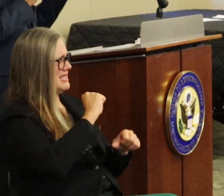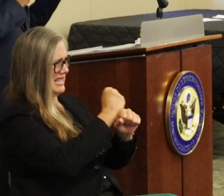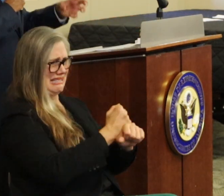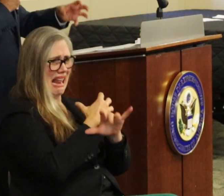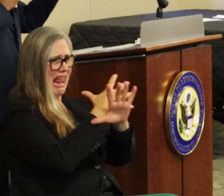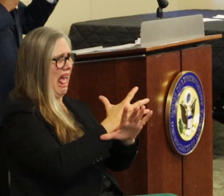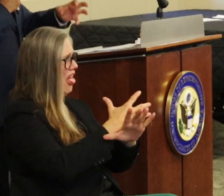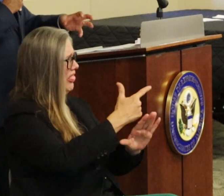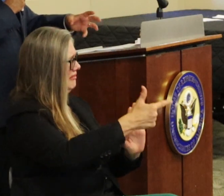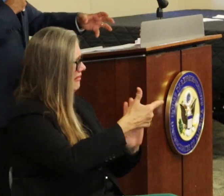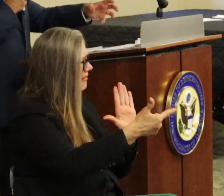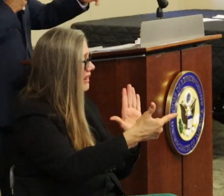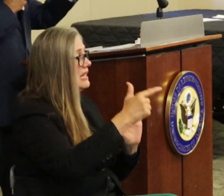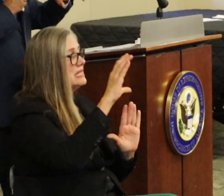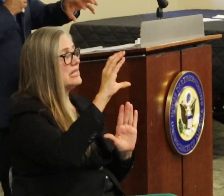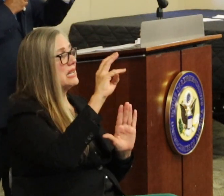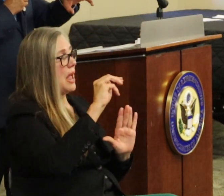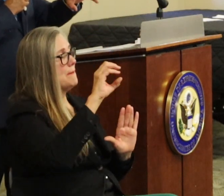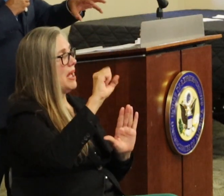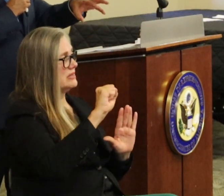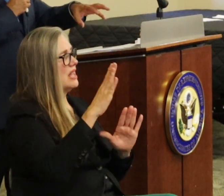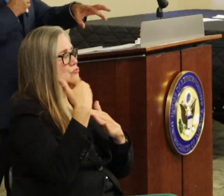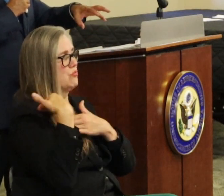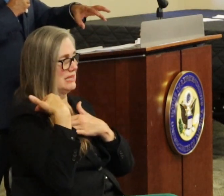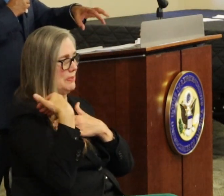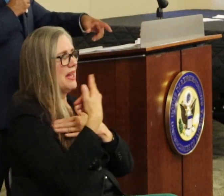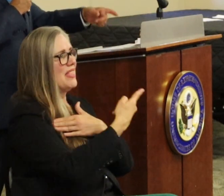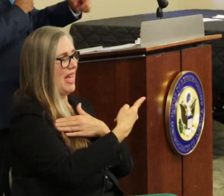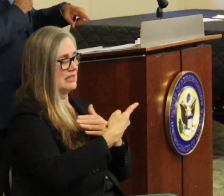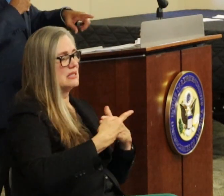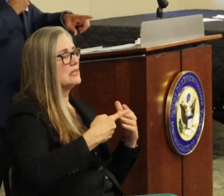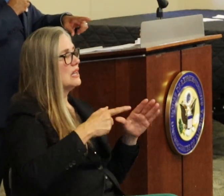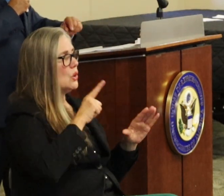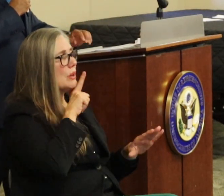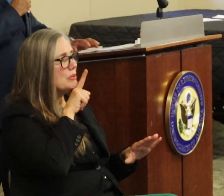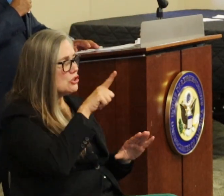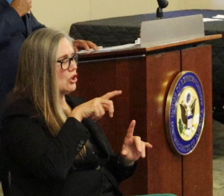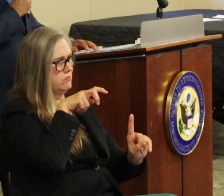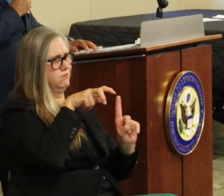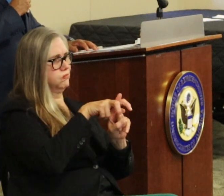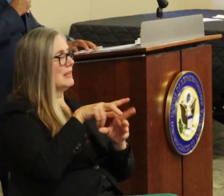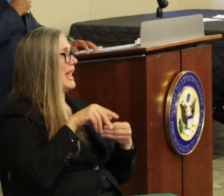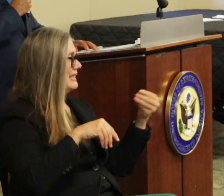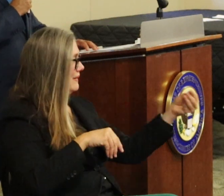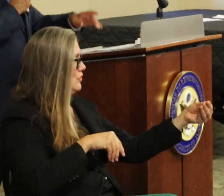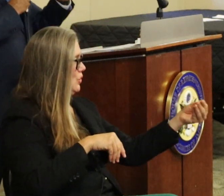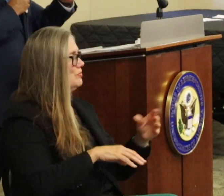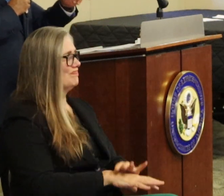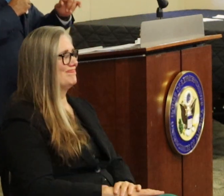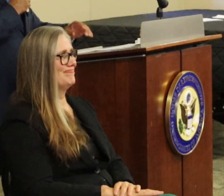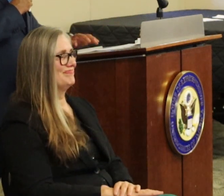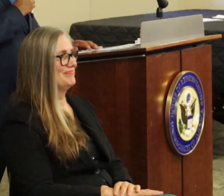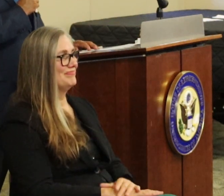visits. CMS is responsible and has that function you're talking about. Okay. And we'll make sure we get that to you. Okay?